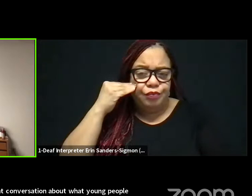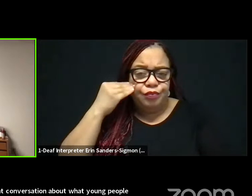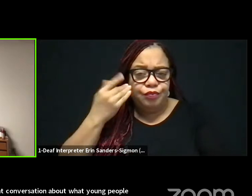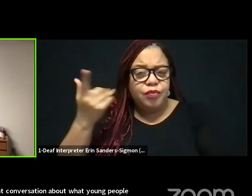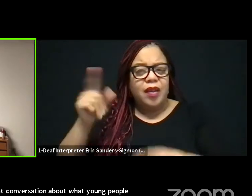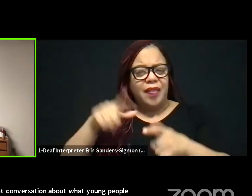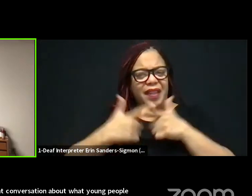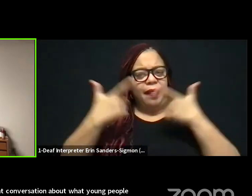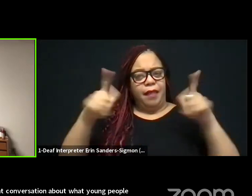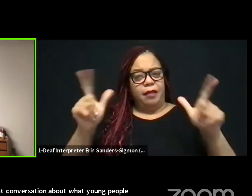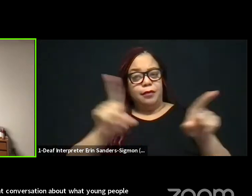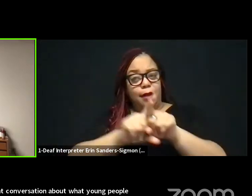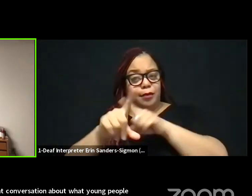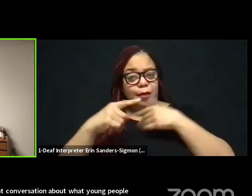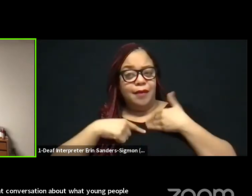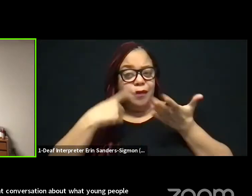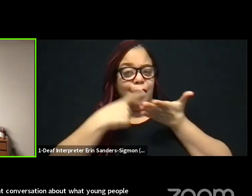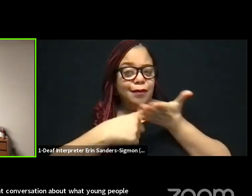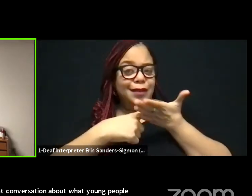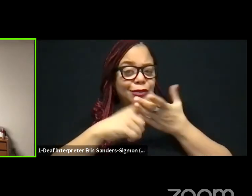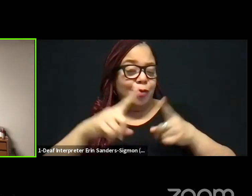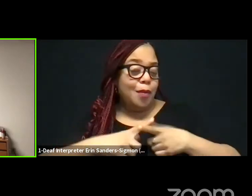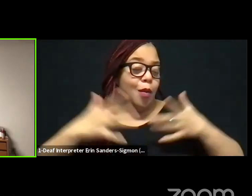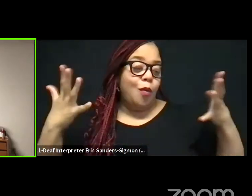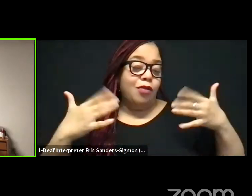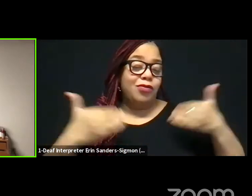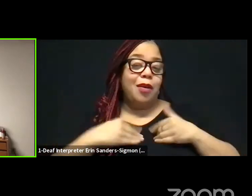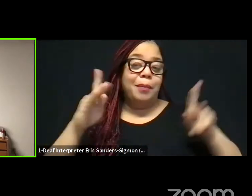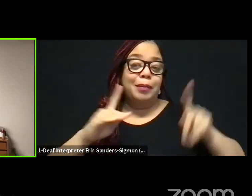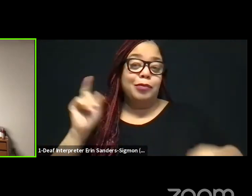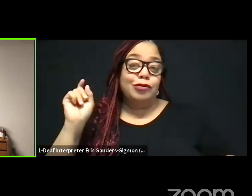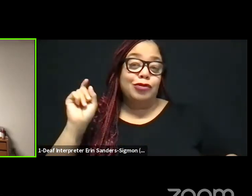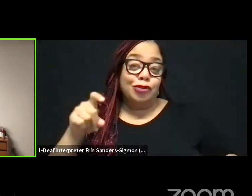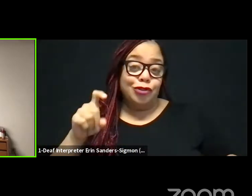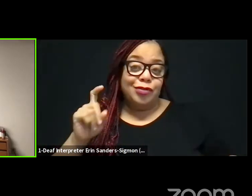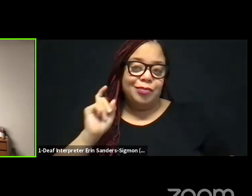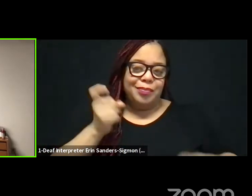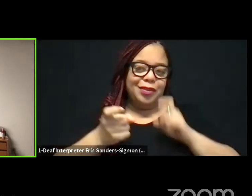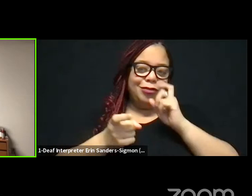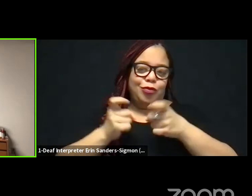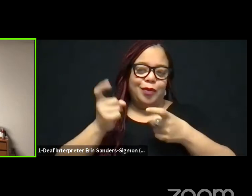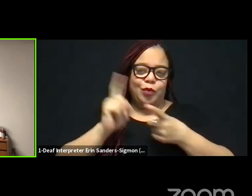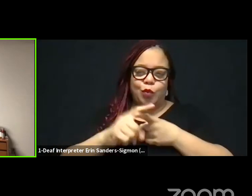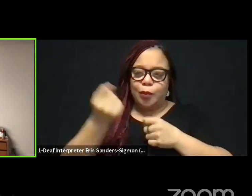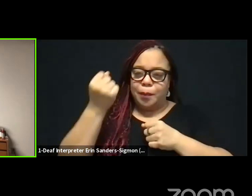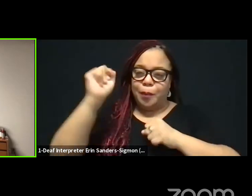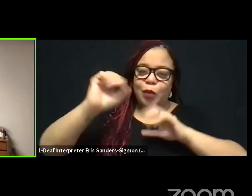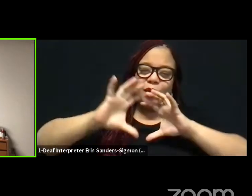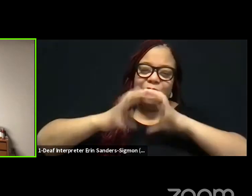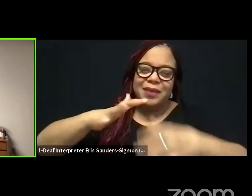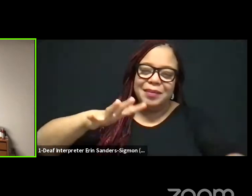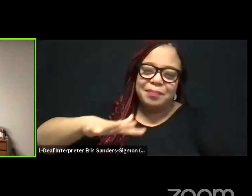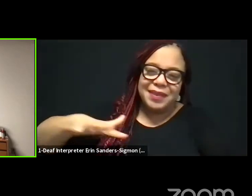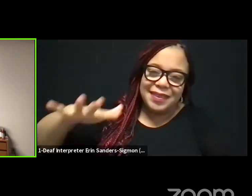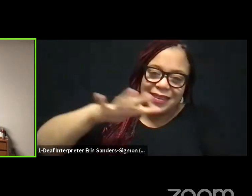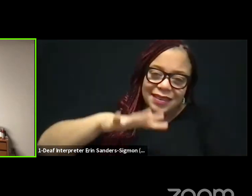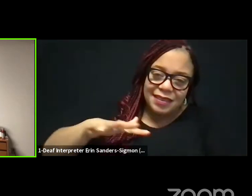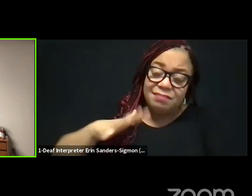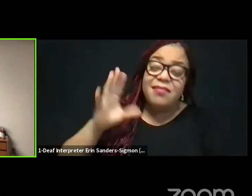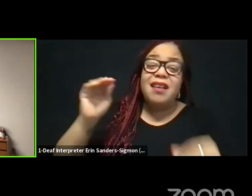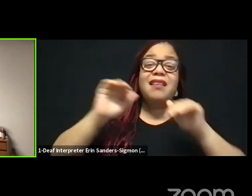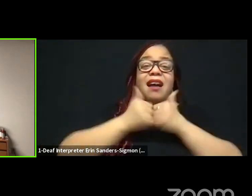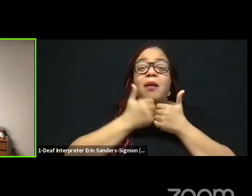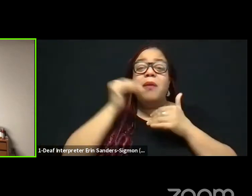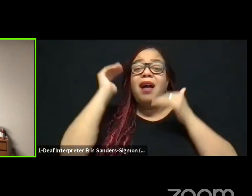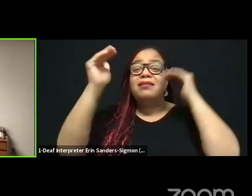how adult allies and our elders need to be there to support that. So yeah, that's what I think about